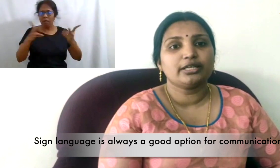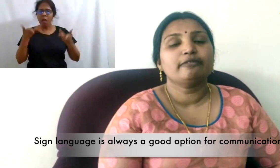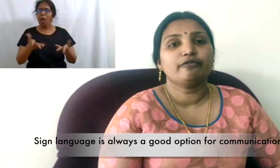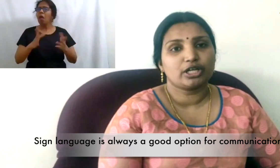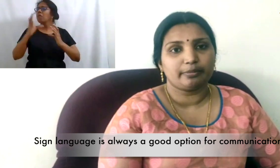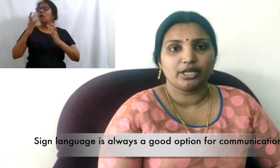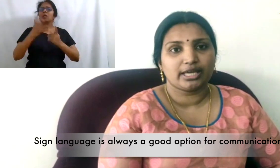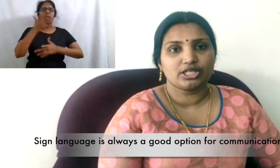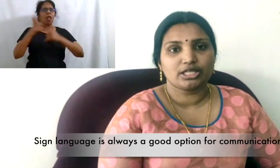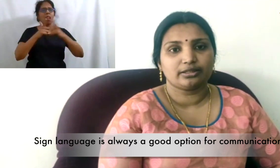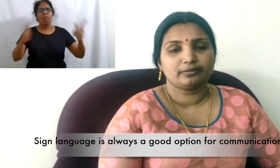for communication.